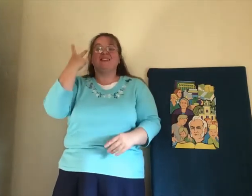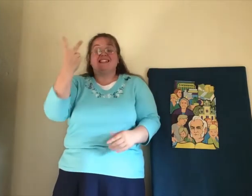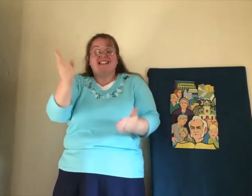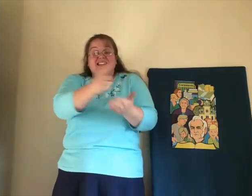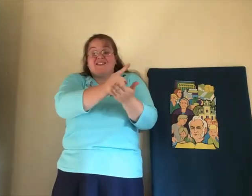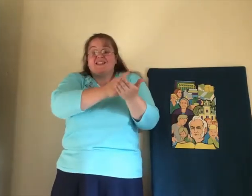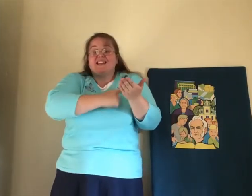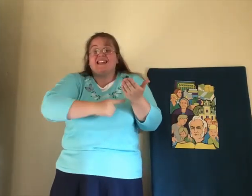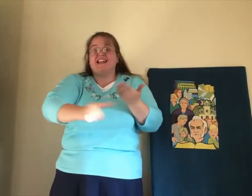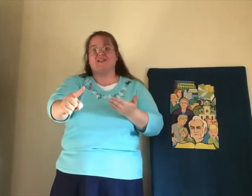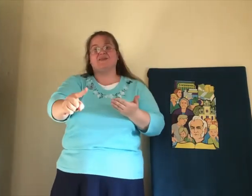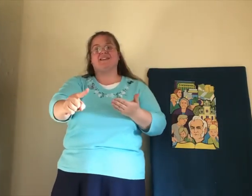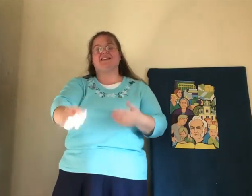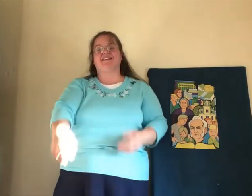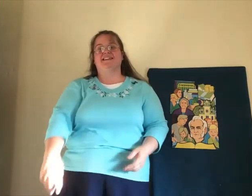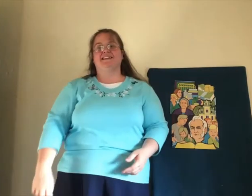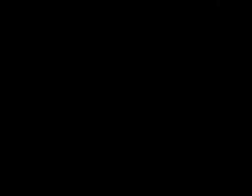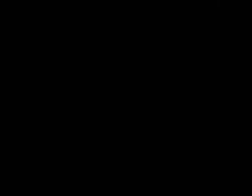Okay? I love you.